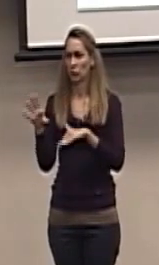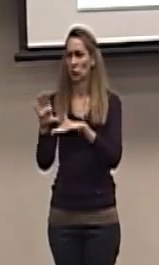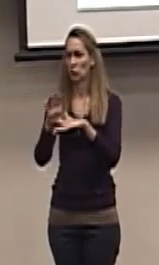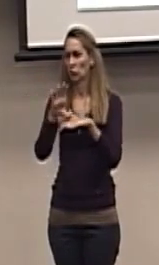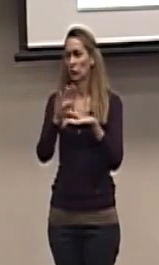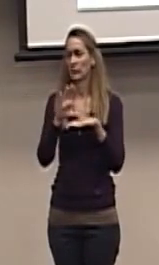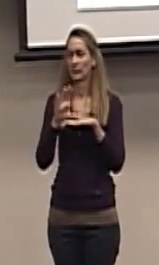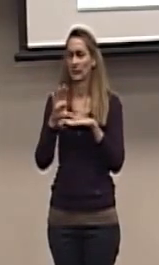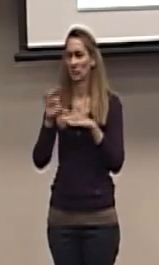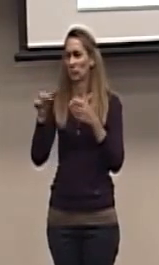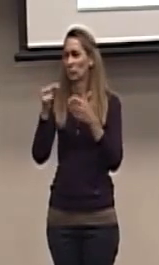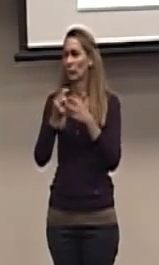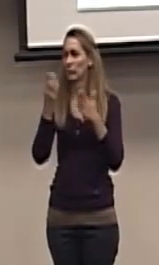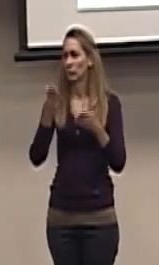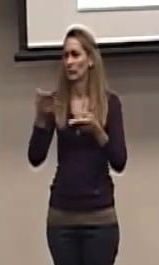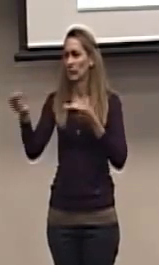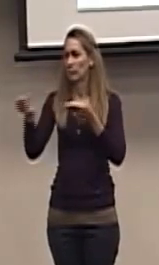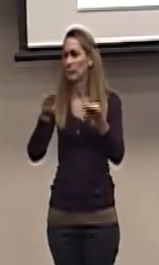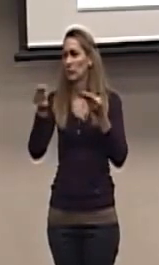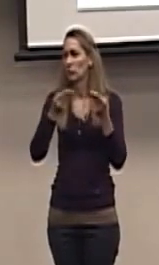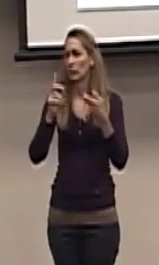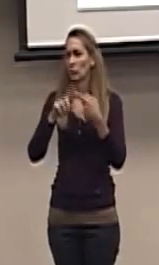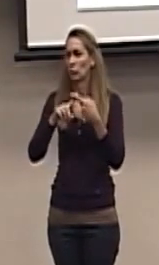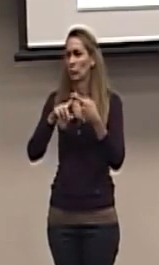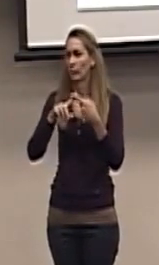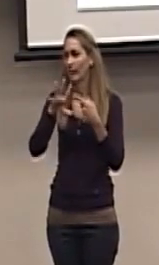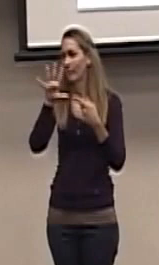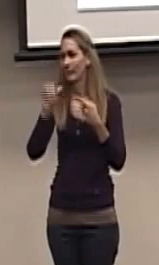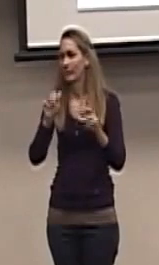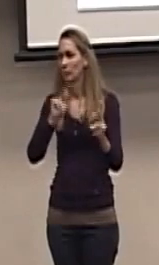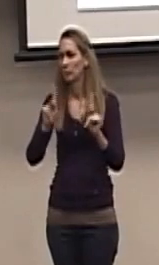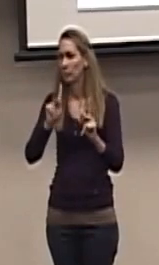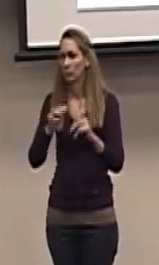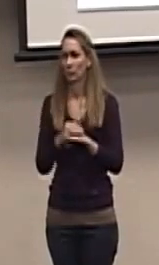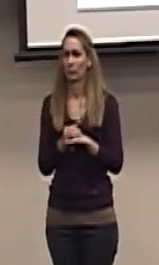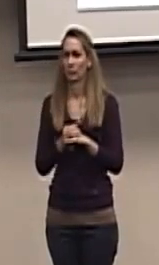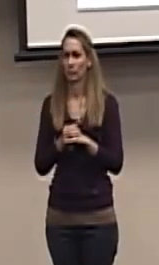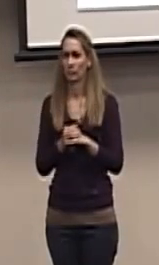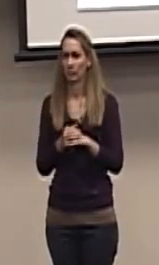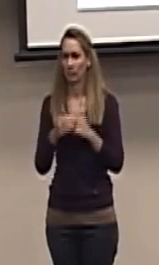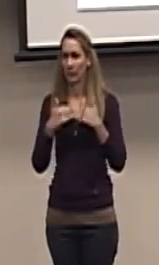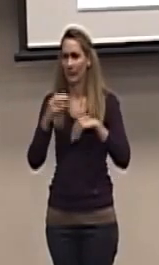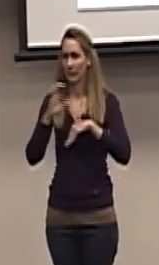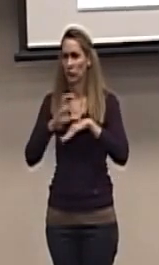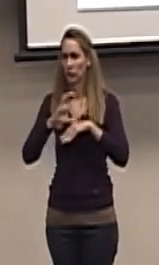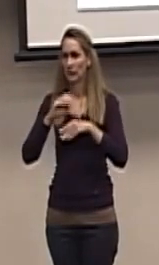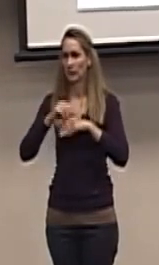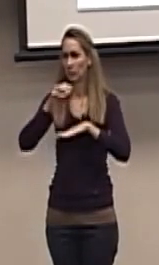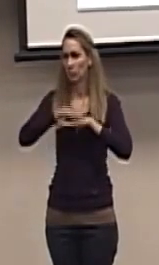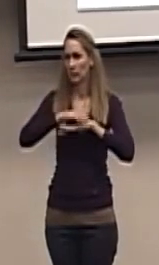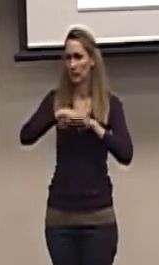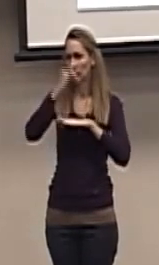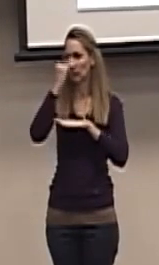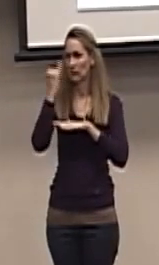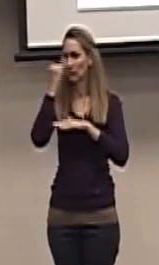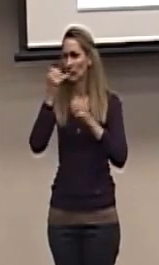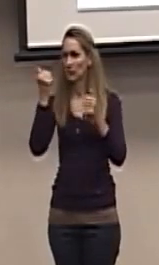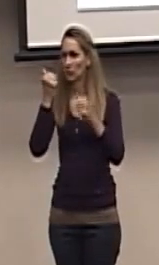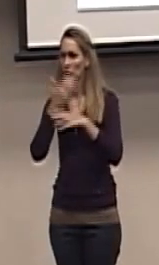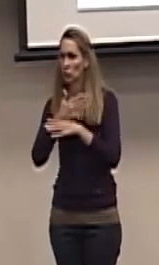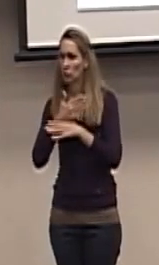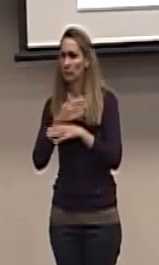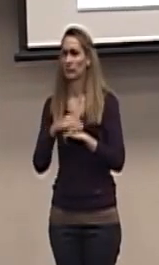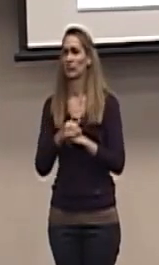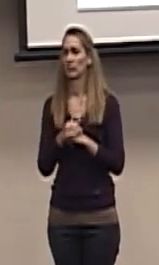and congregations of Africans. You have such congregations in Britain, Italy, Germany, and